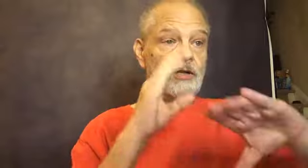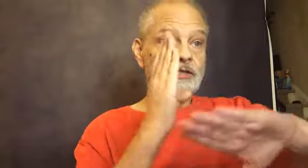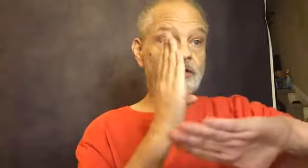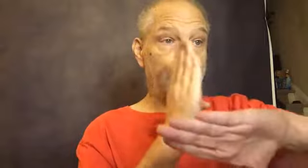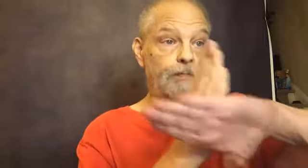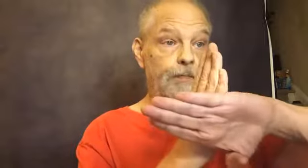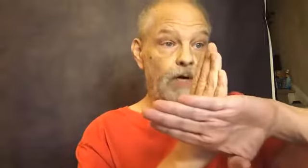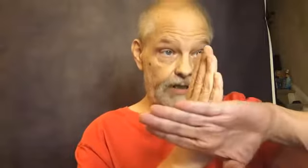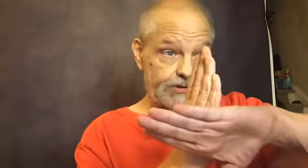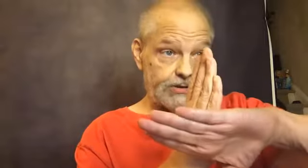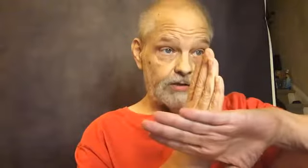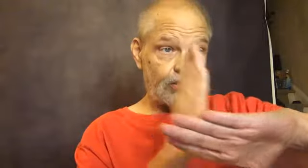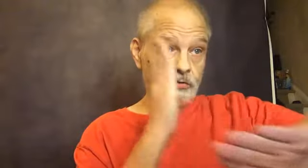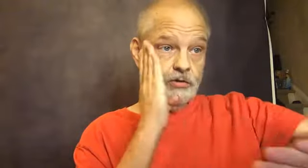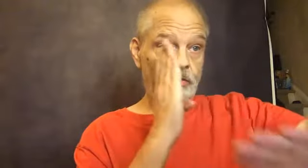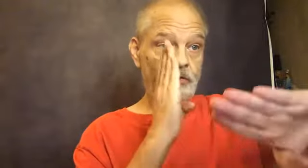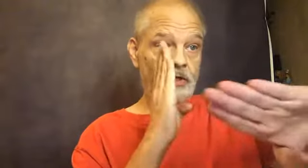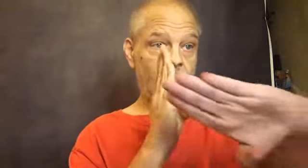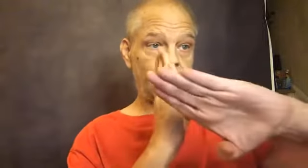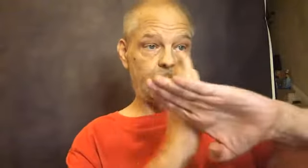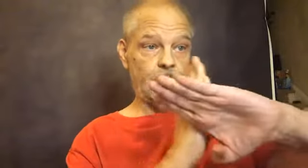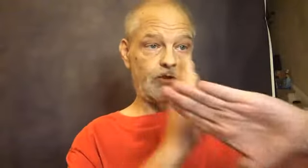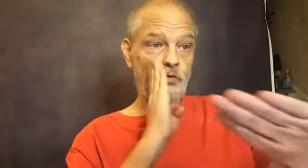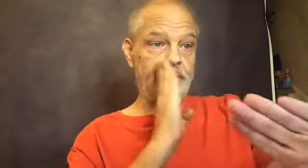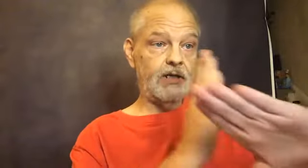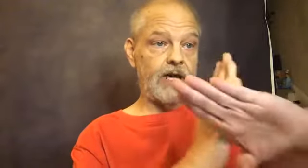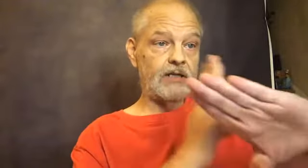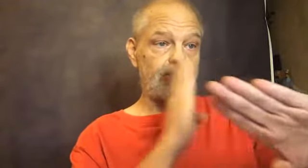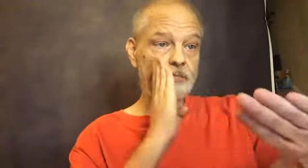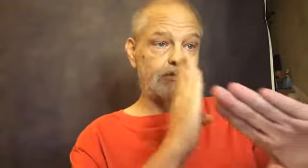This is bus. I told you with 2B hand shapes.